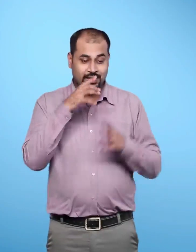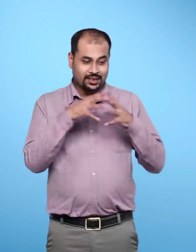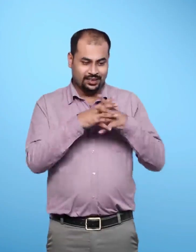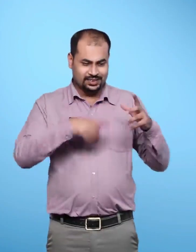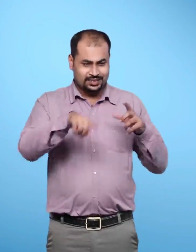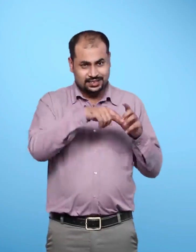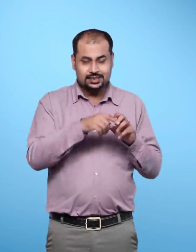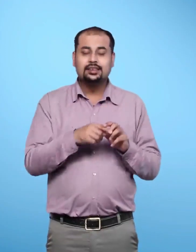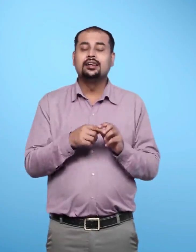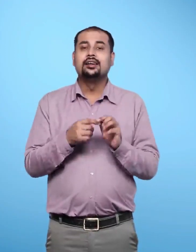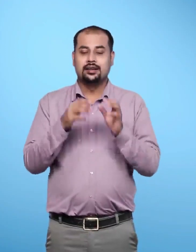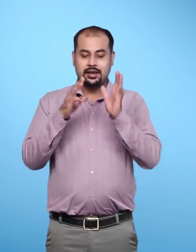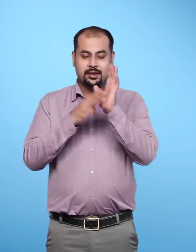Women's Mean Car Bank.